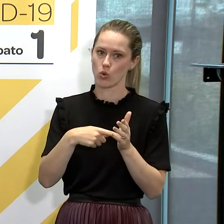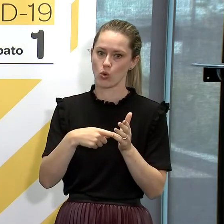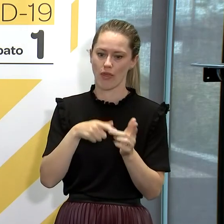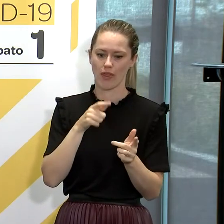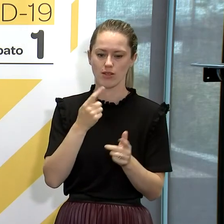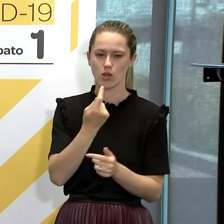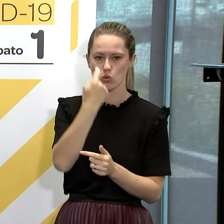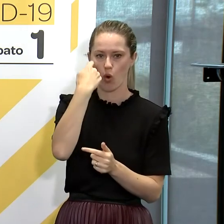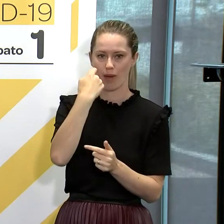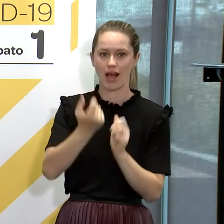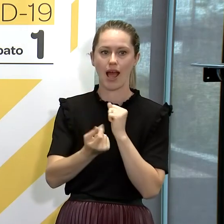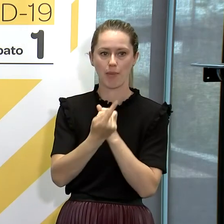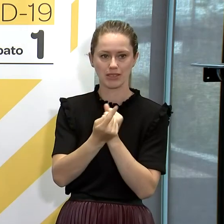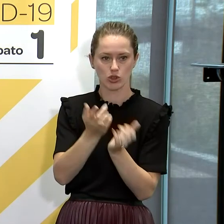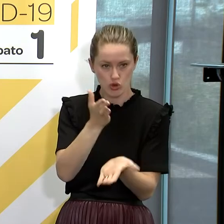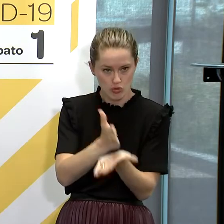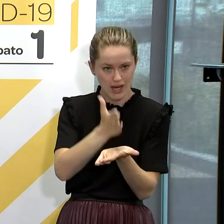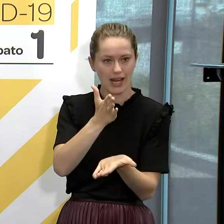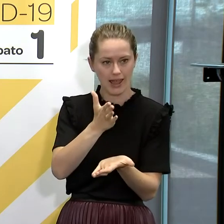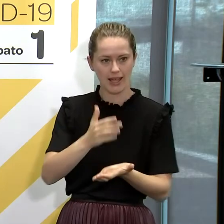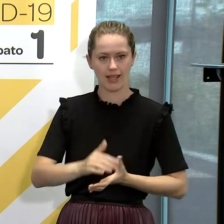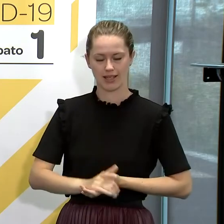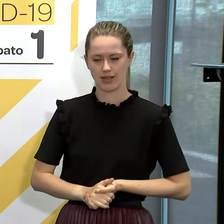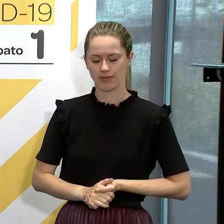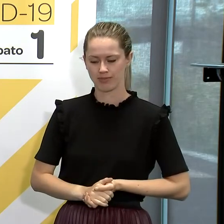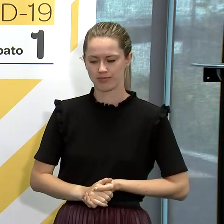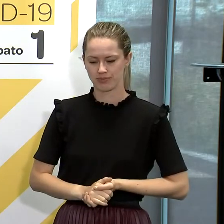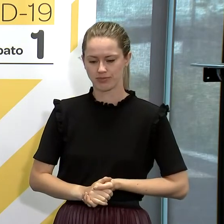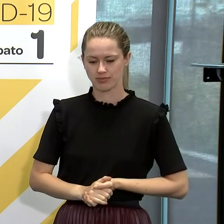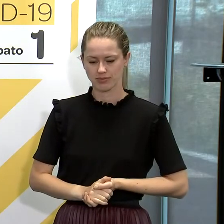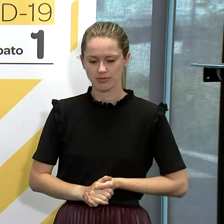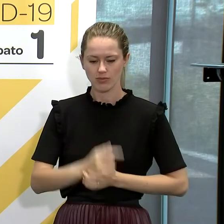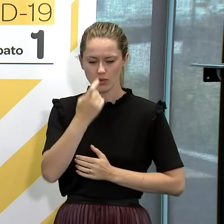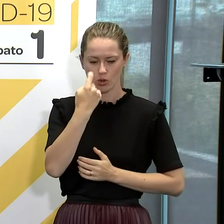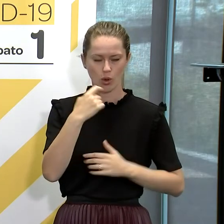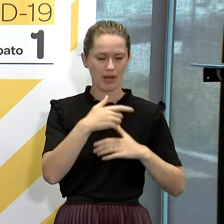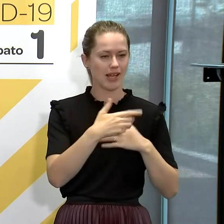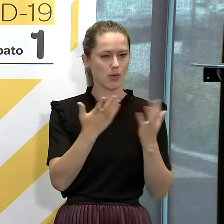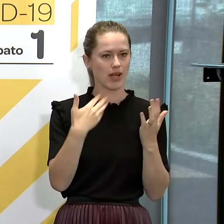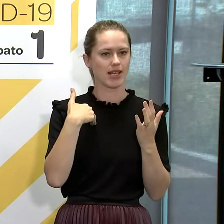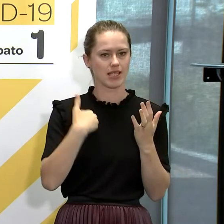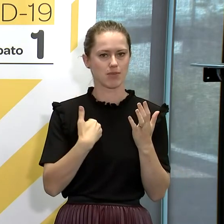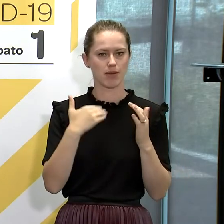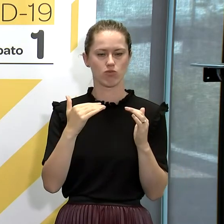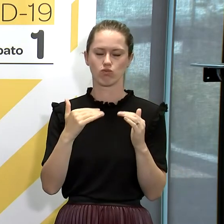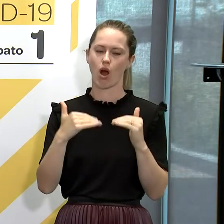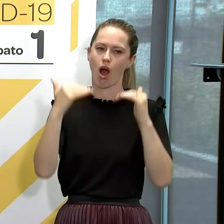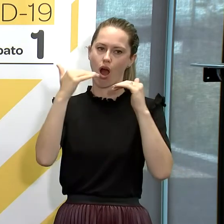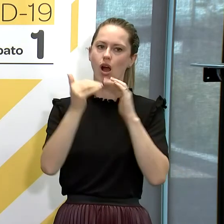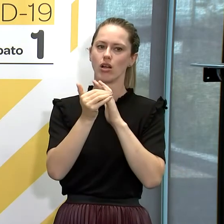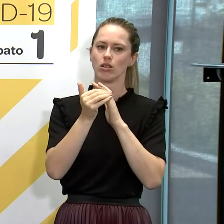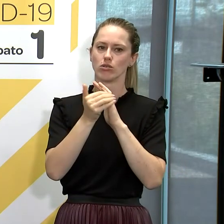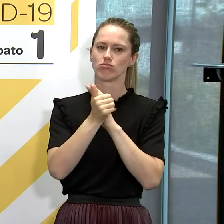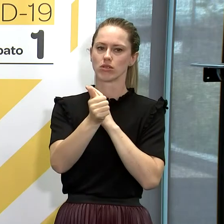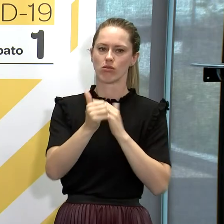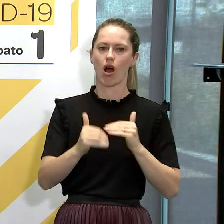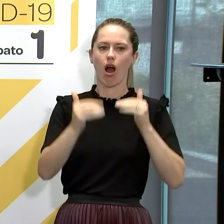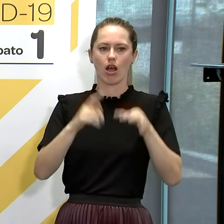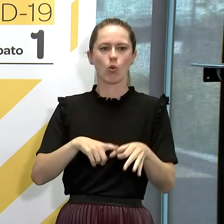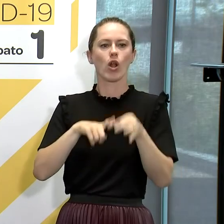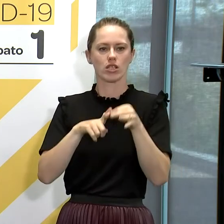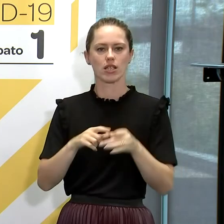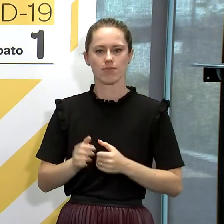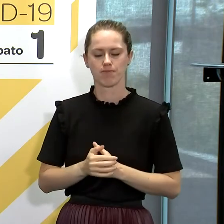that the swabbing that happens across the board everywhere is done to the highest standard. And so